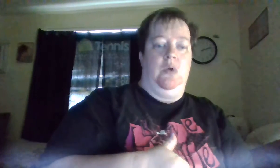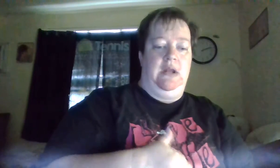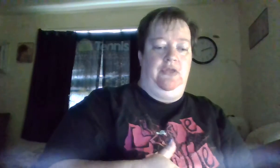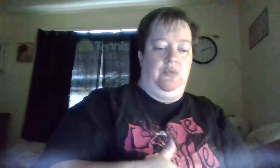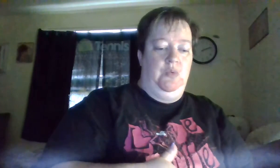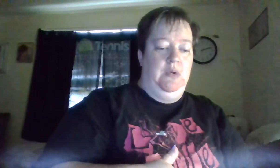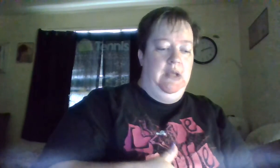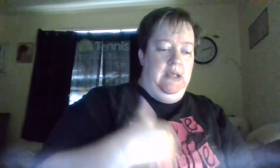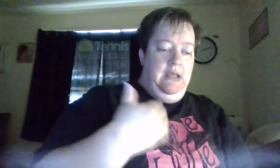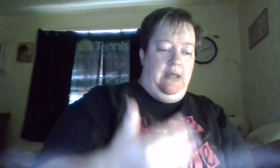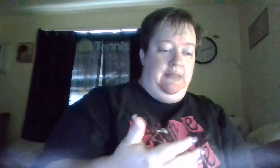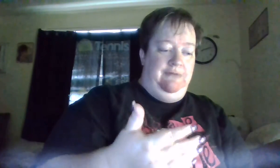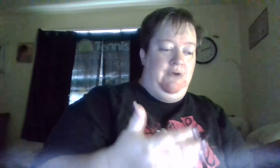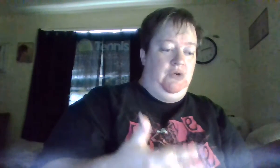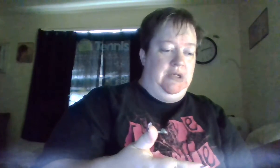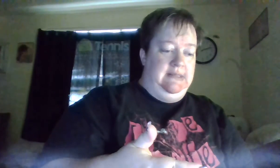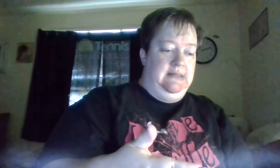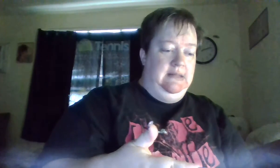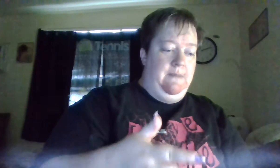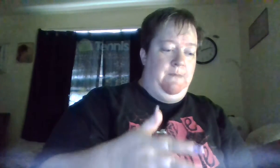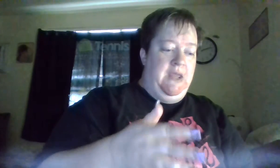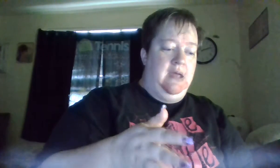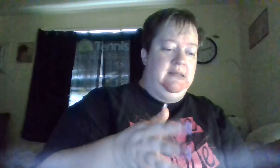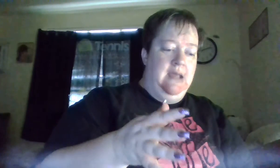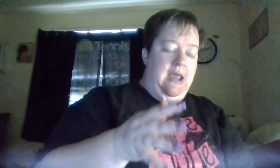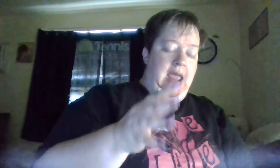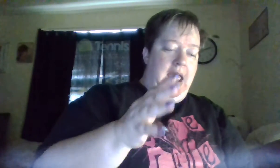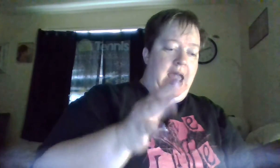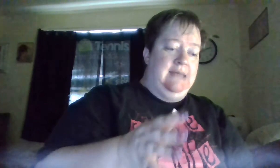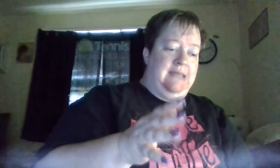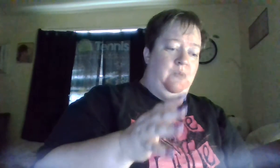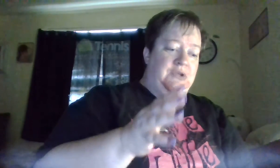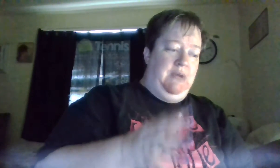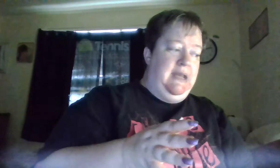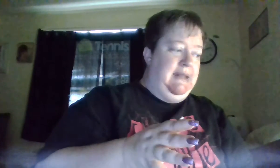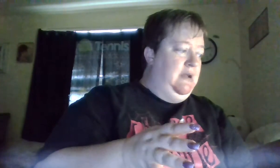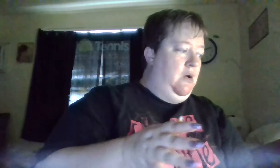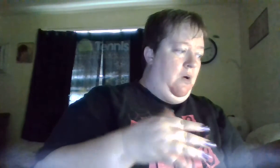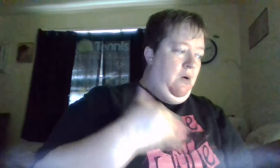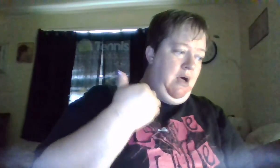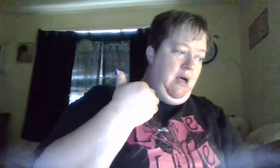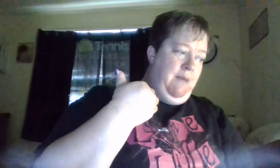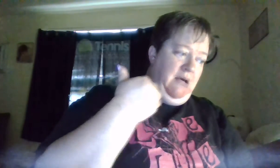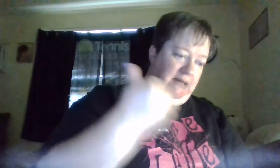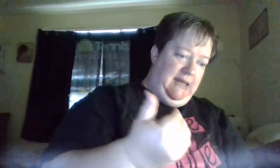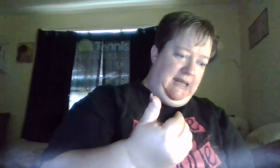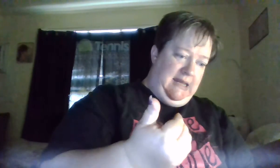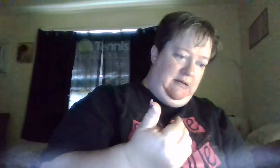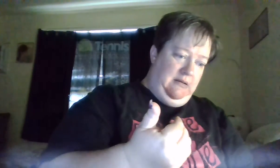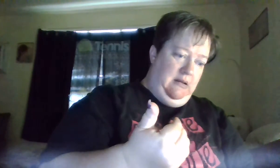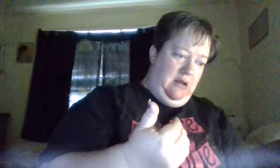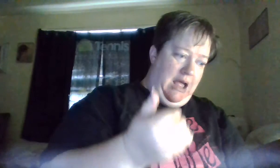morning through the devotions, because as I was reading about Gideon, I